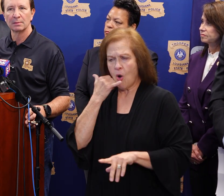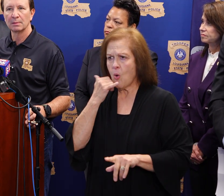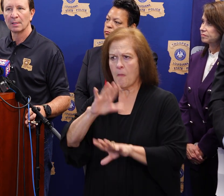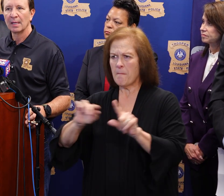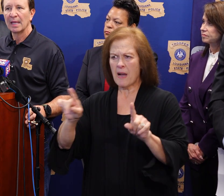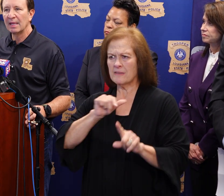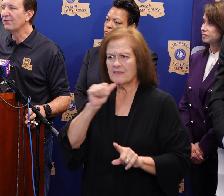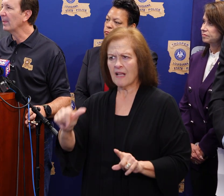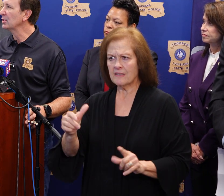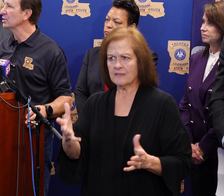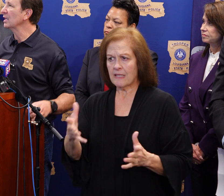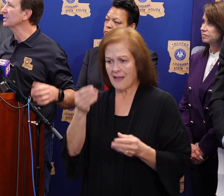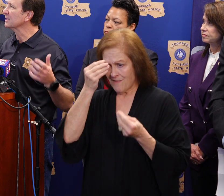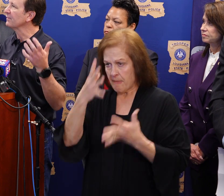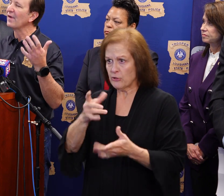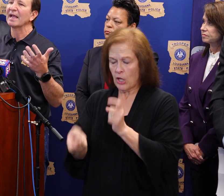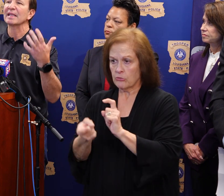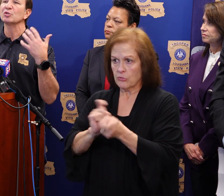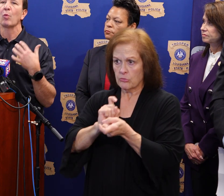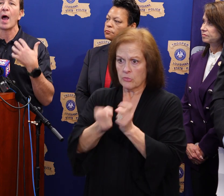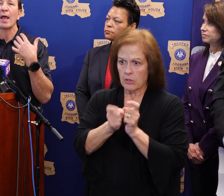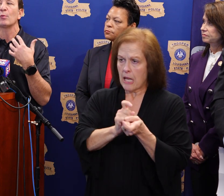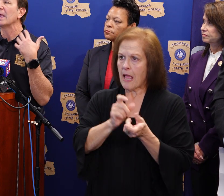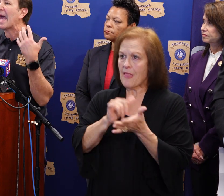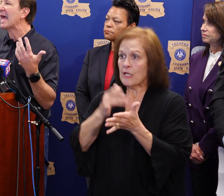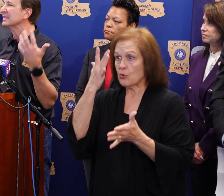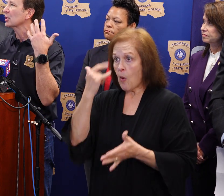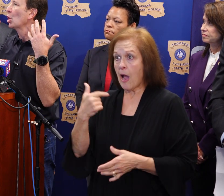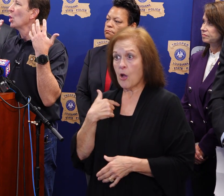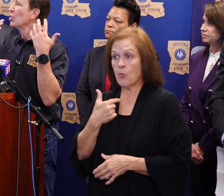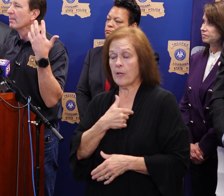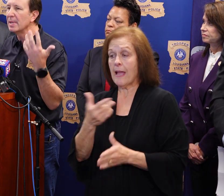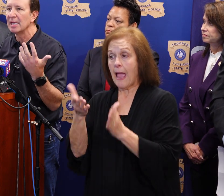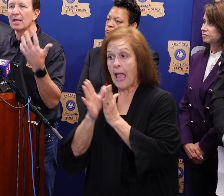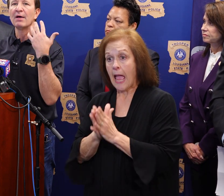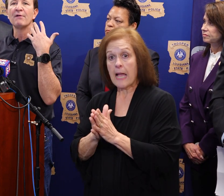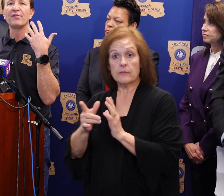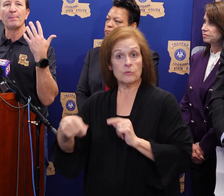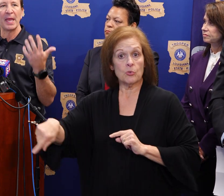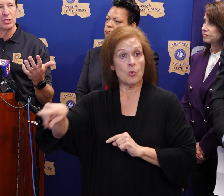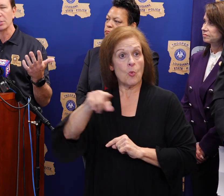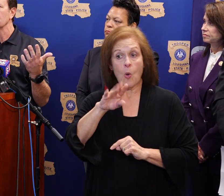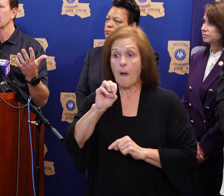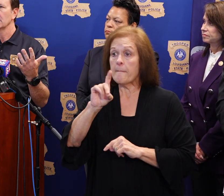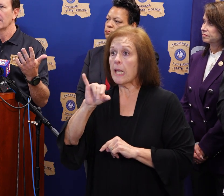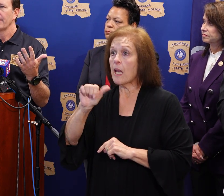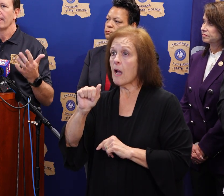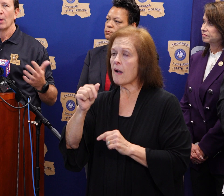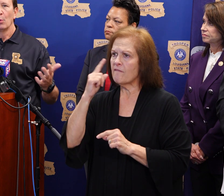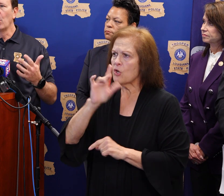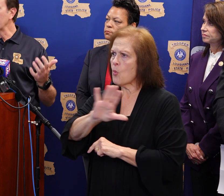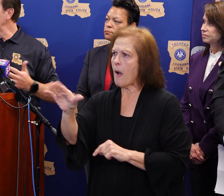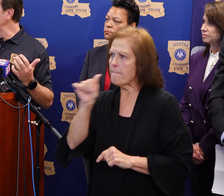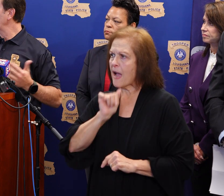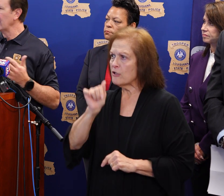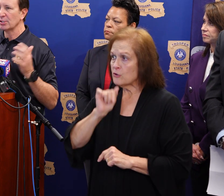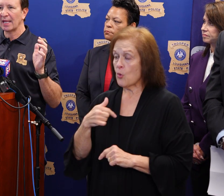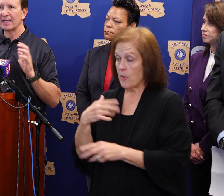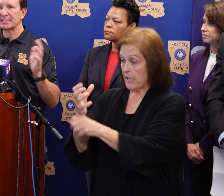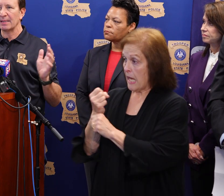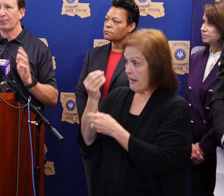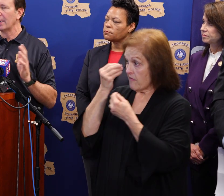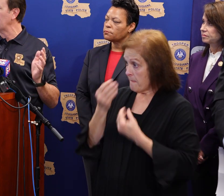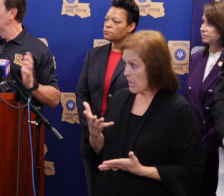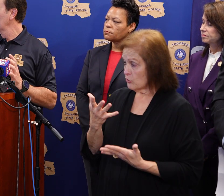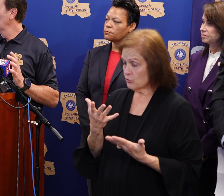doesn't. Information changes. In fact, that's why we ask the media for patience. We get information,